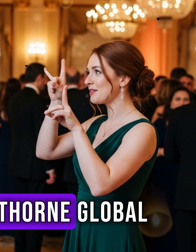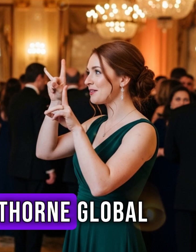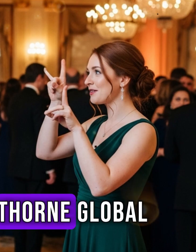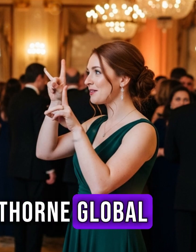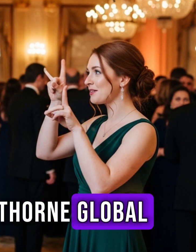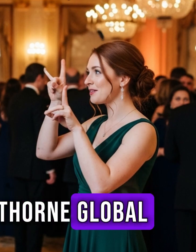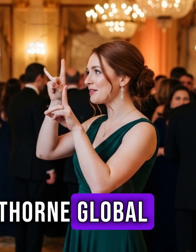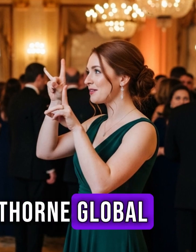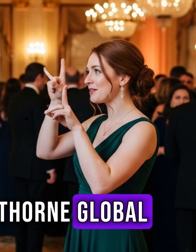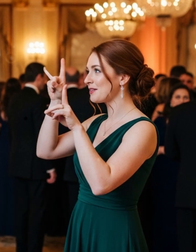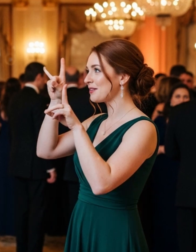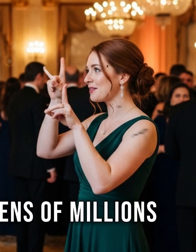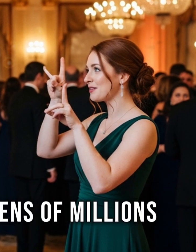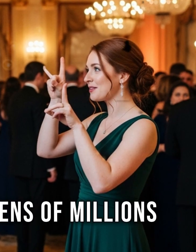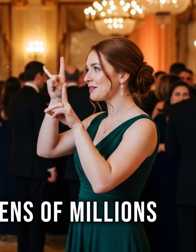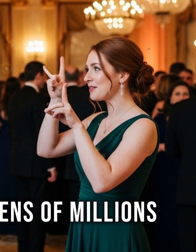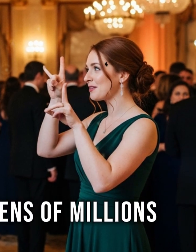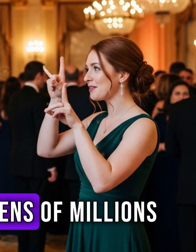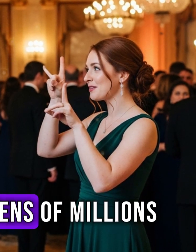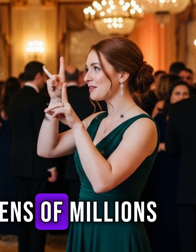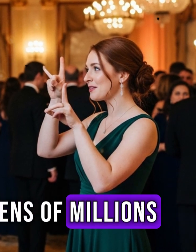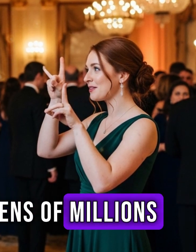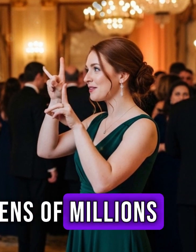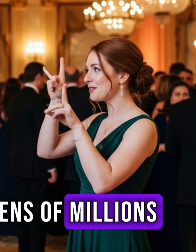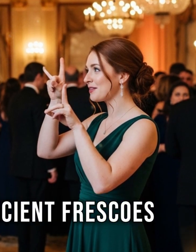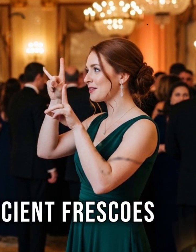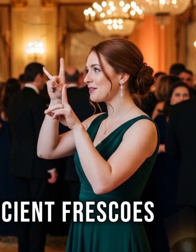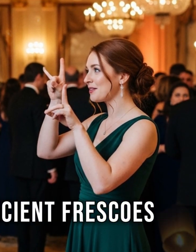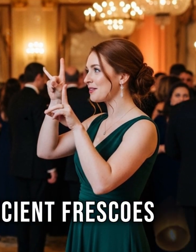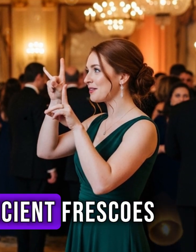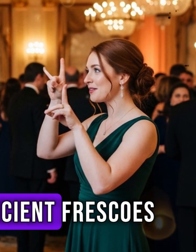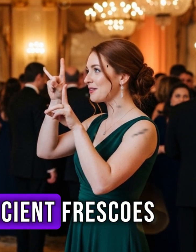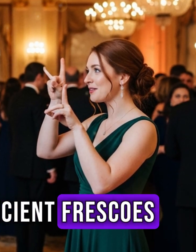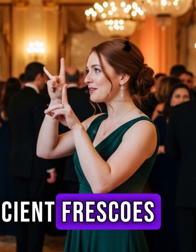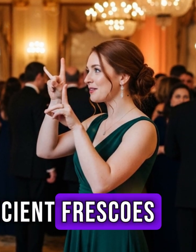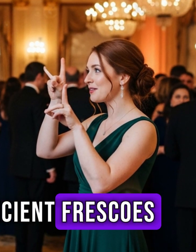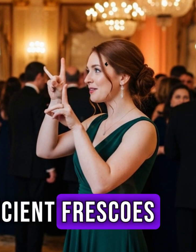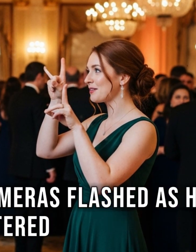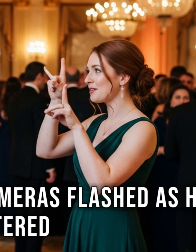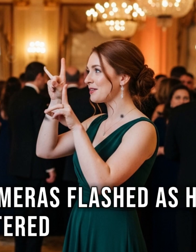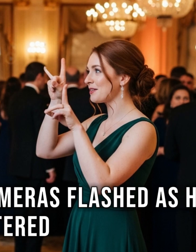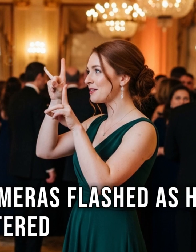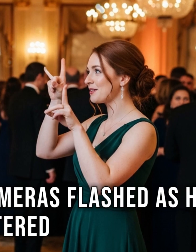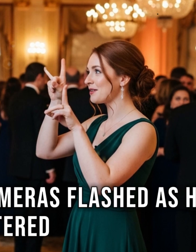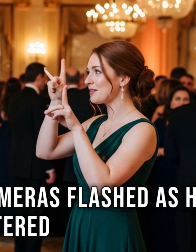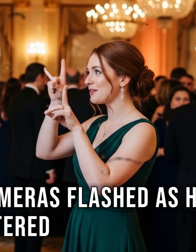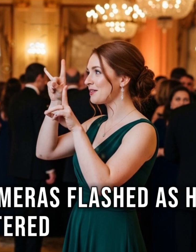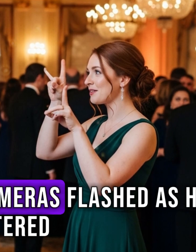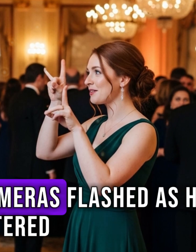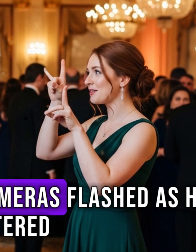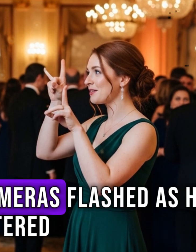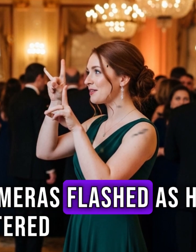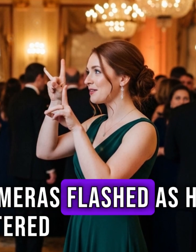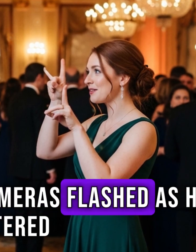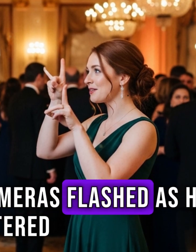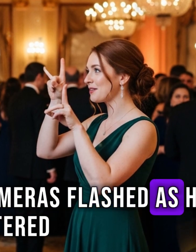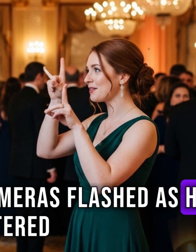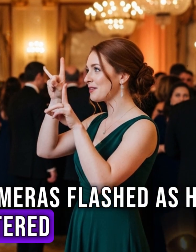Thorne Global, had pledged tens of millions to restore ancient frescoes for the museum. Cameras flashed as he